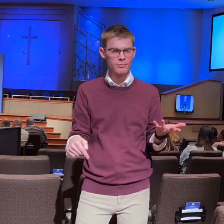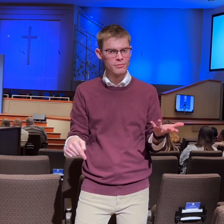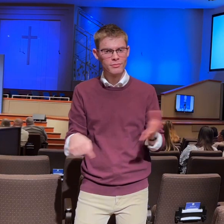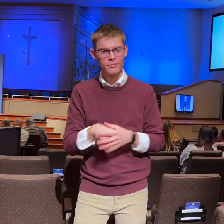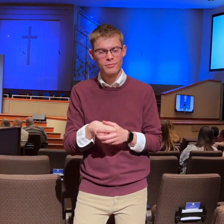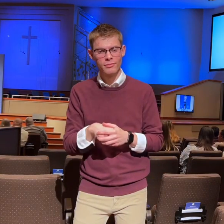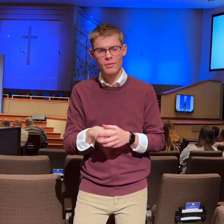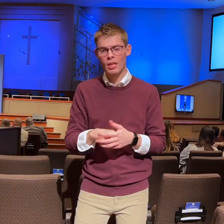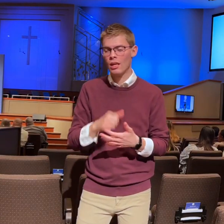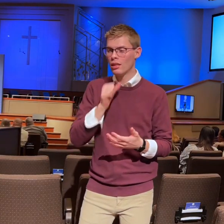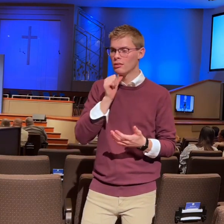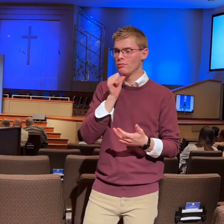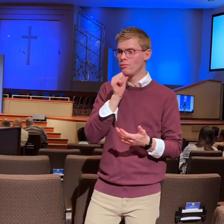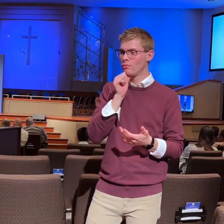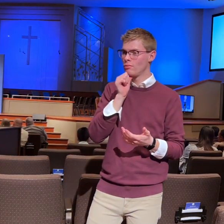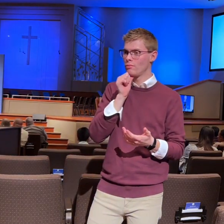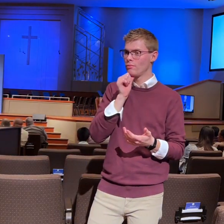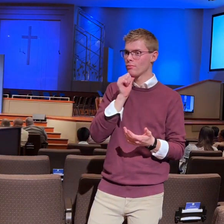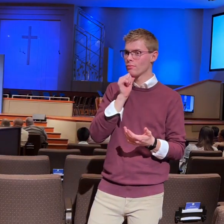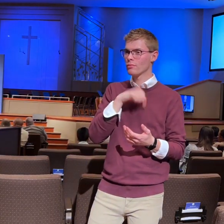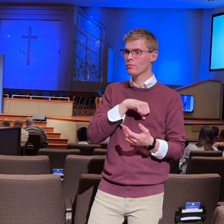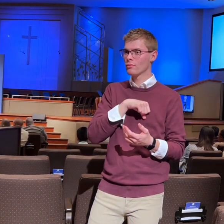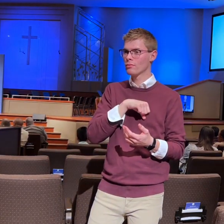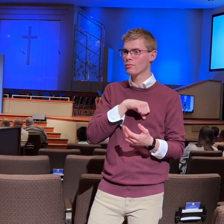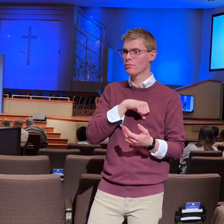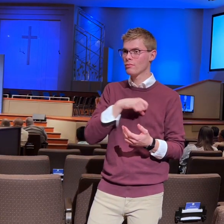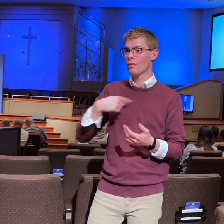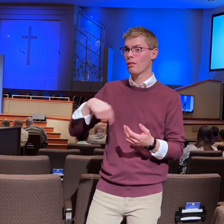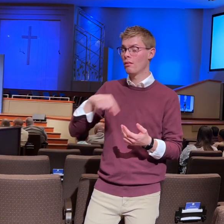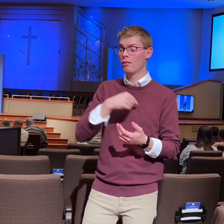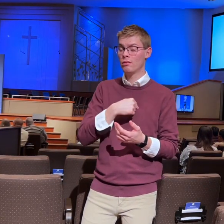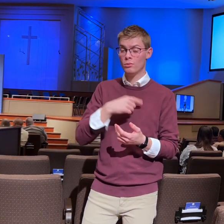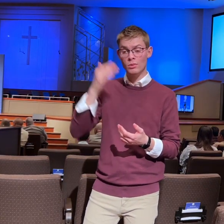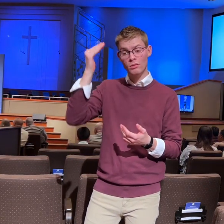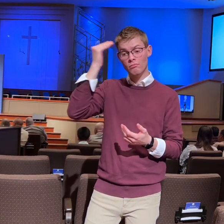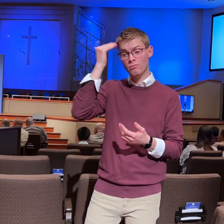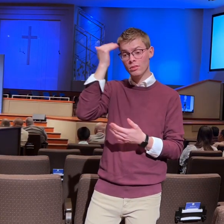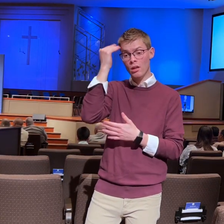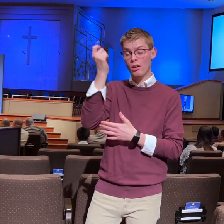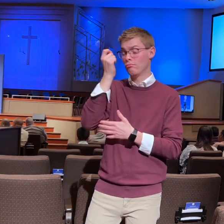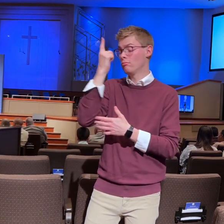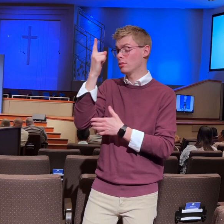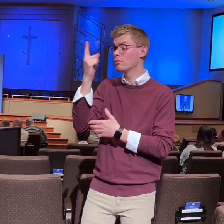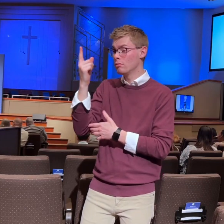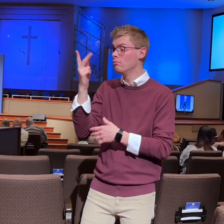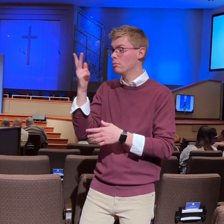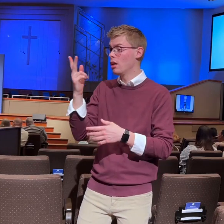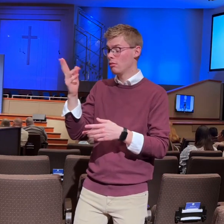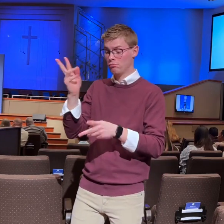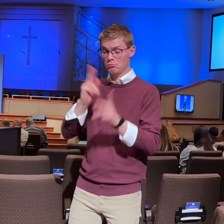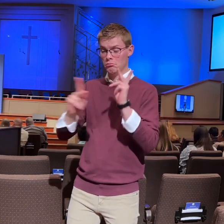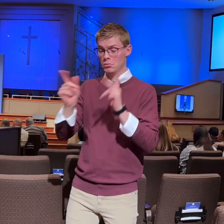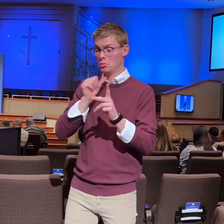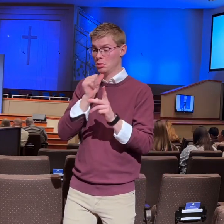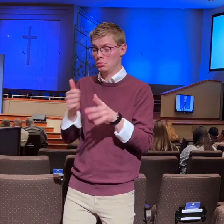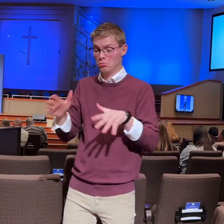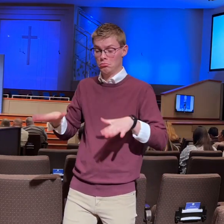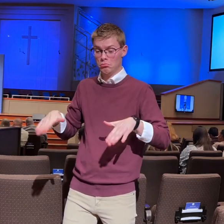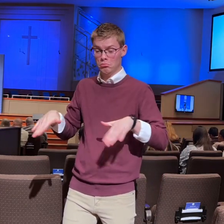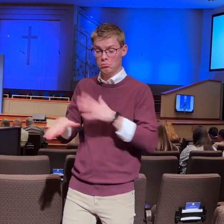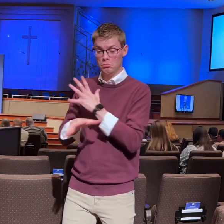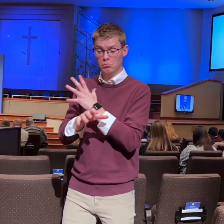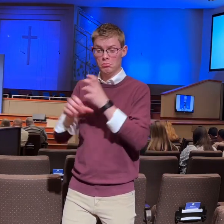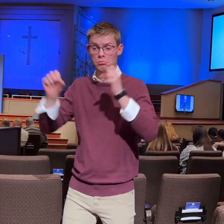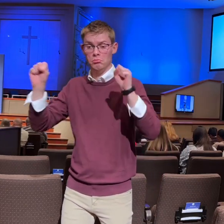the unsaved to speak the truth, but we must never apostatize from the truth. We must